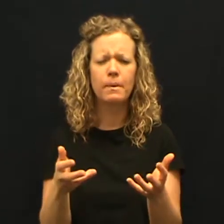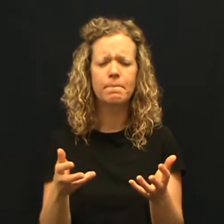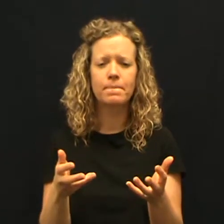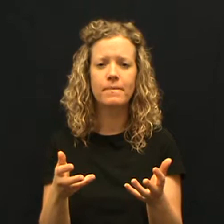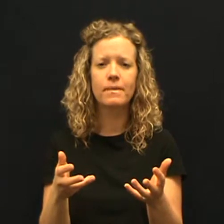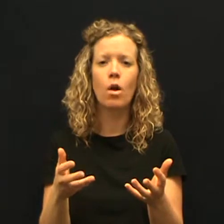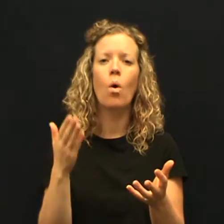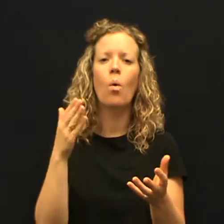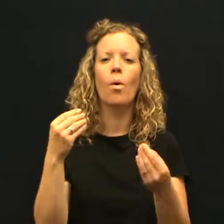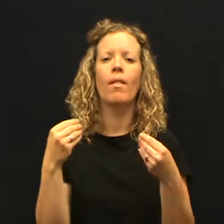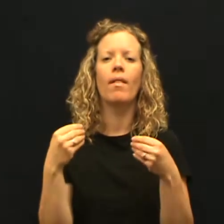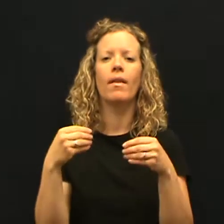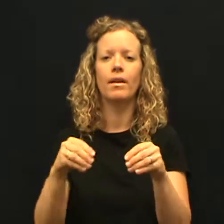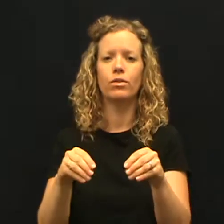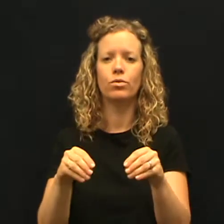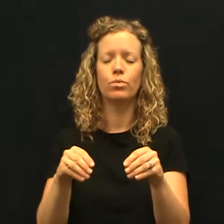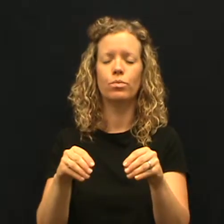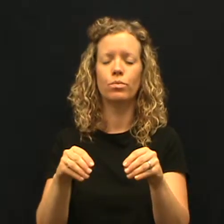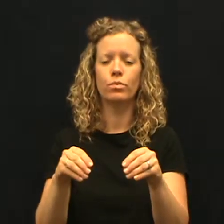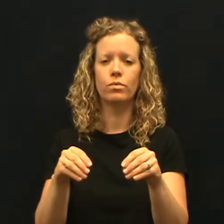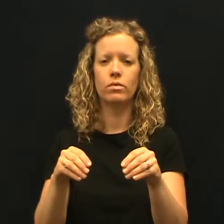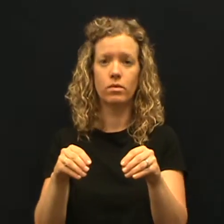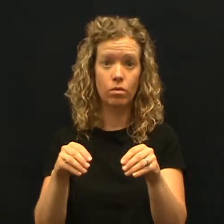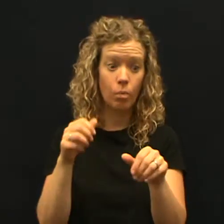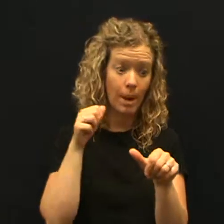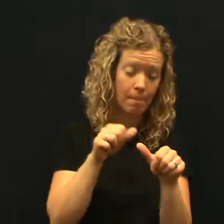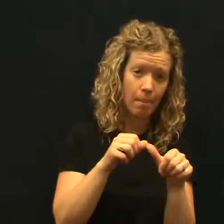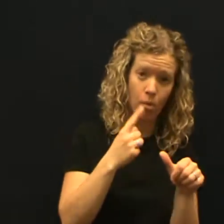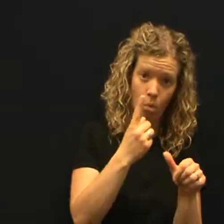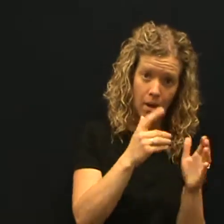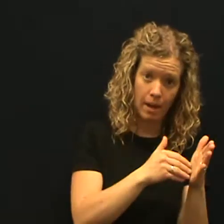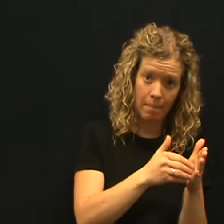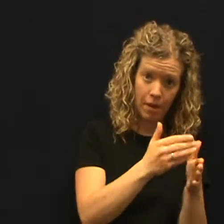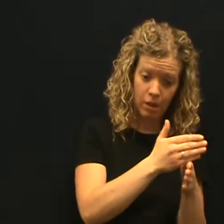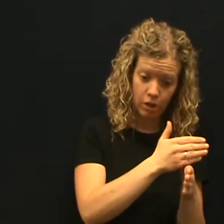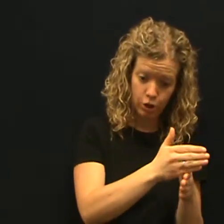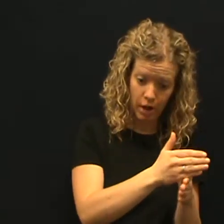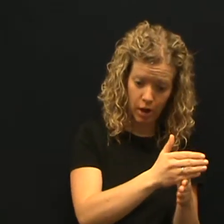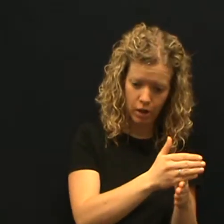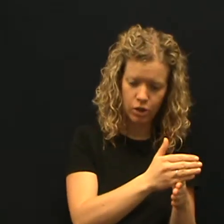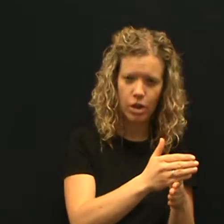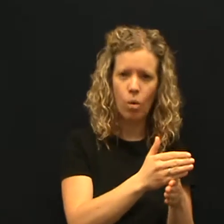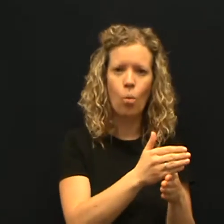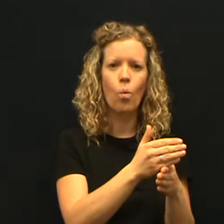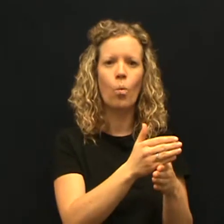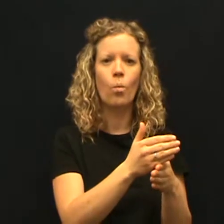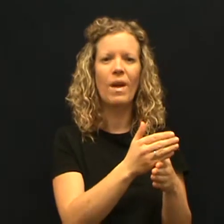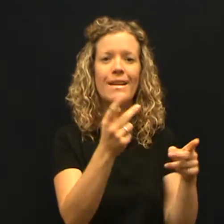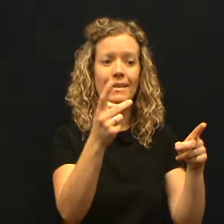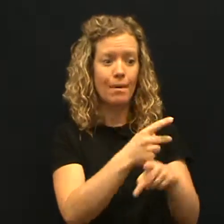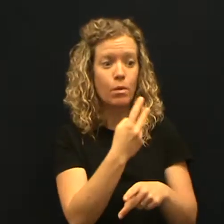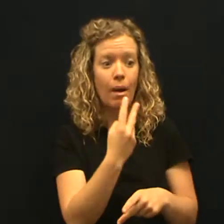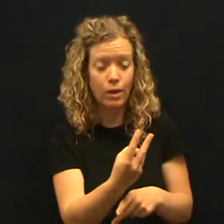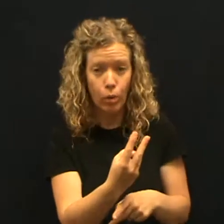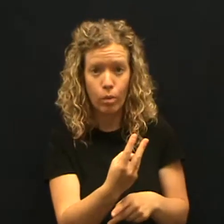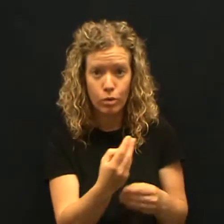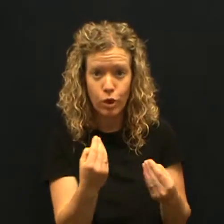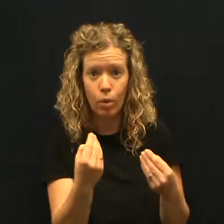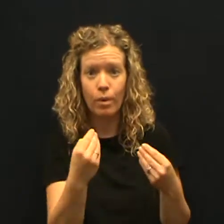issue. Remember, we had 1 million shares. We're going to issue another 1 million as a stock dividend. And so all we do is now